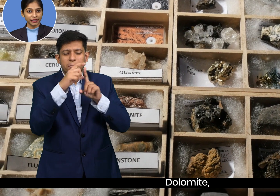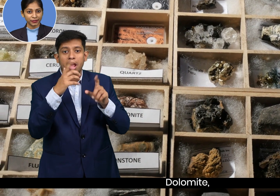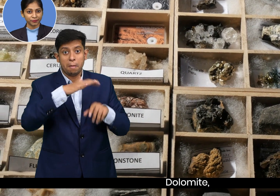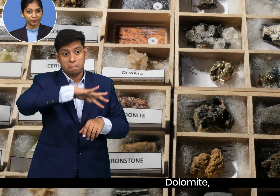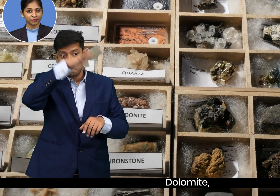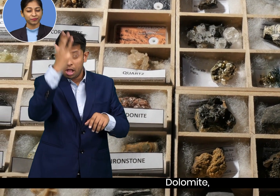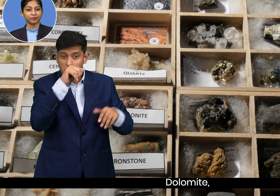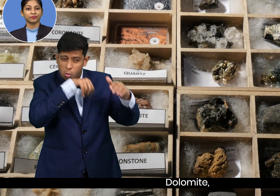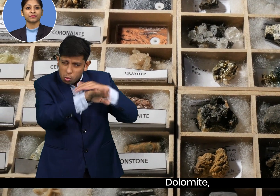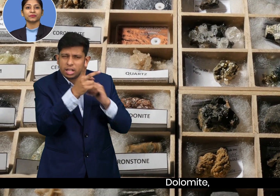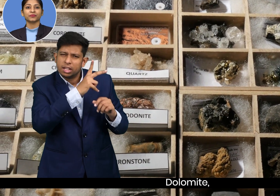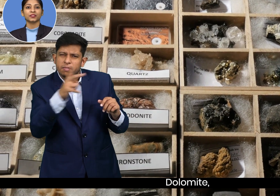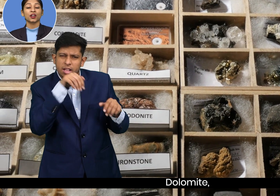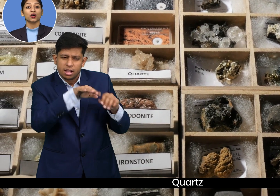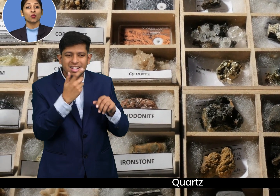dolomite,